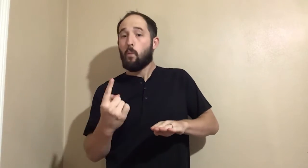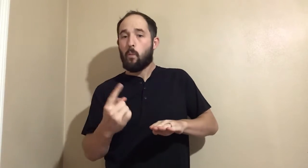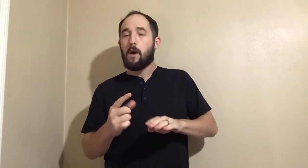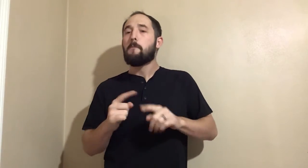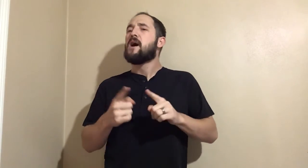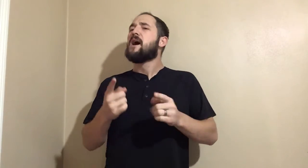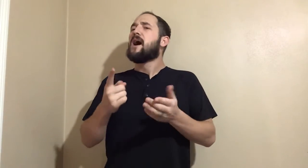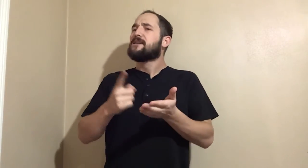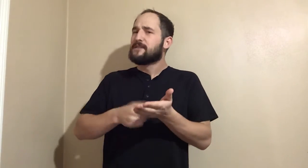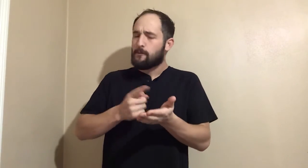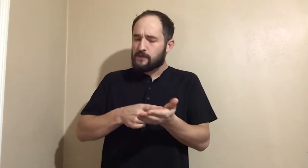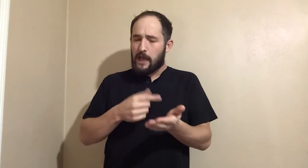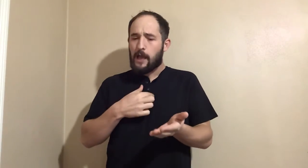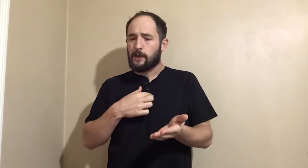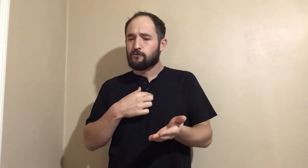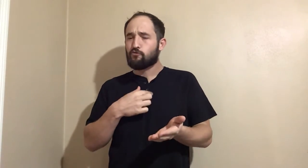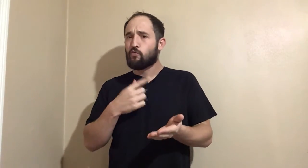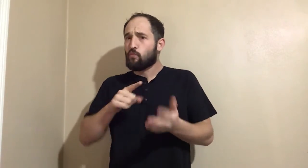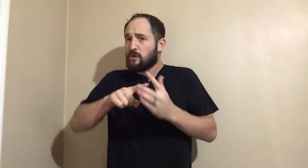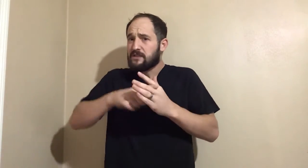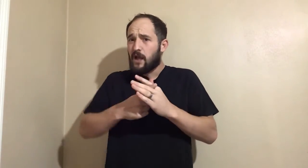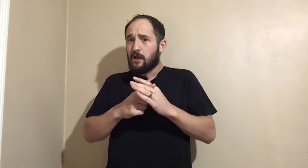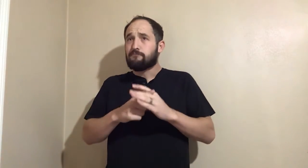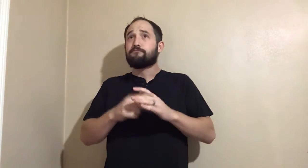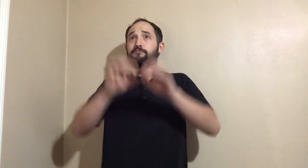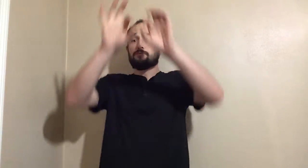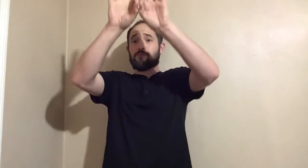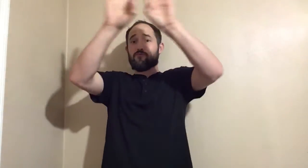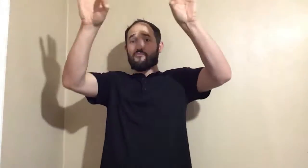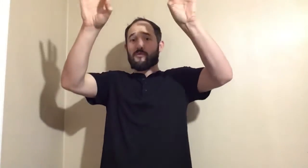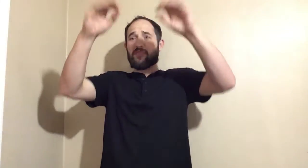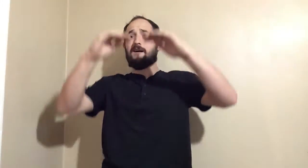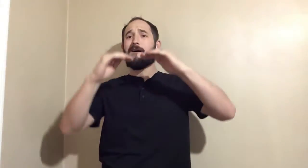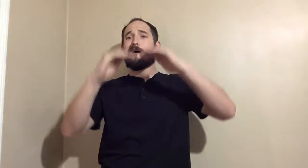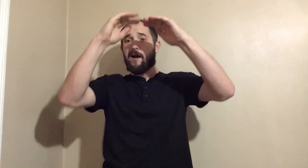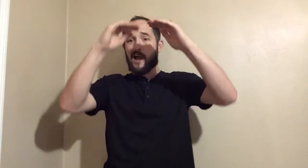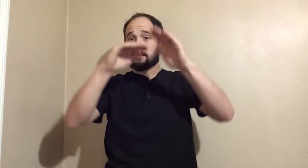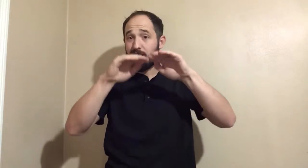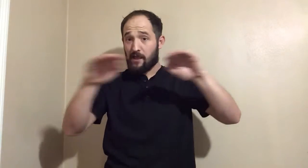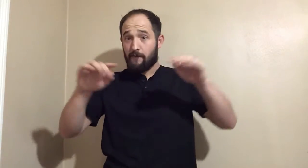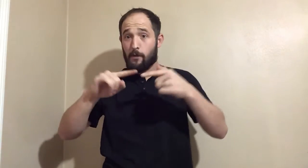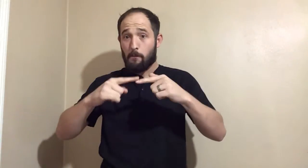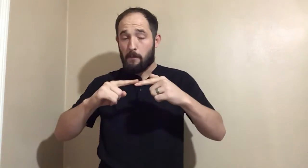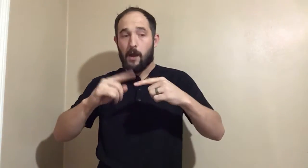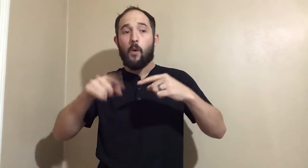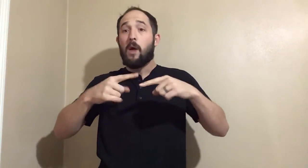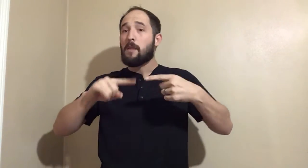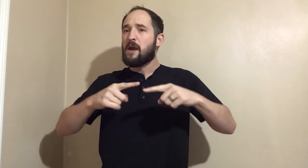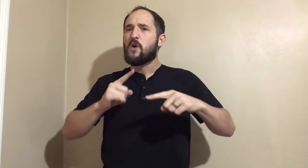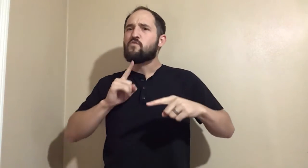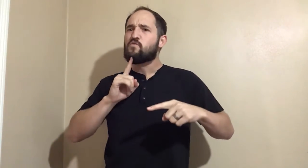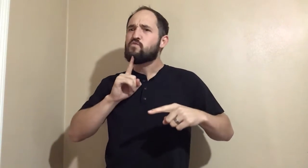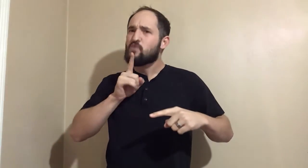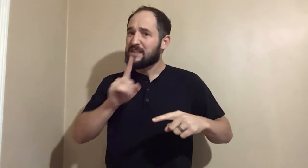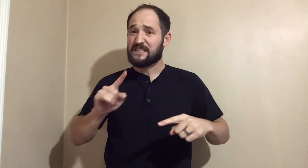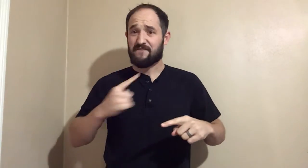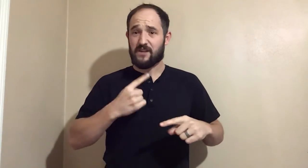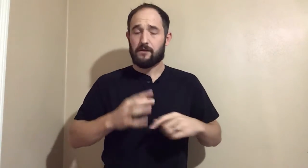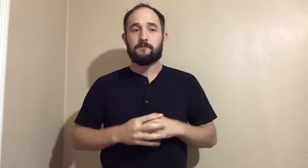actuality sometimes we start at the highest level when the pain is very severe. So usually mild pain we